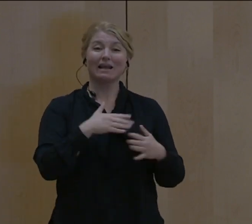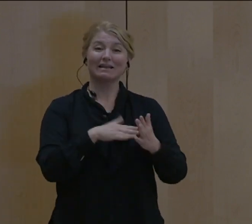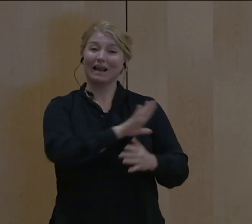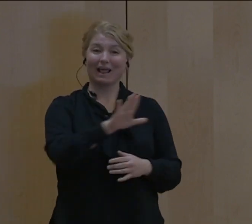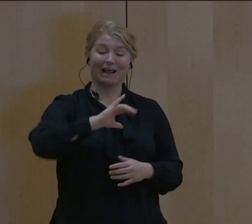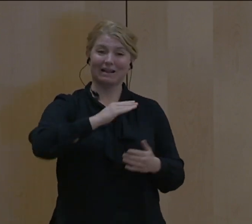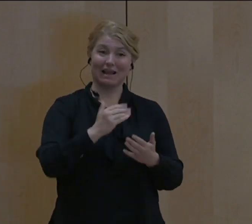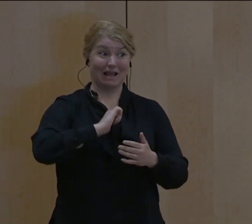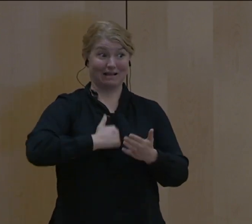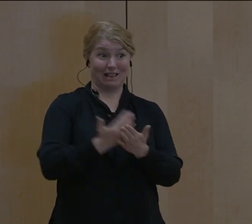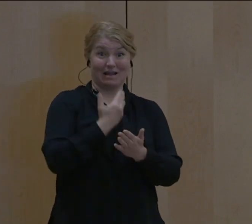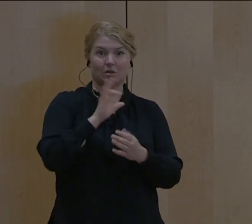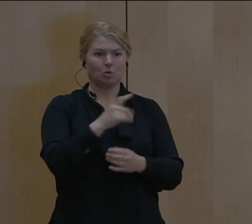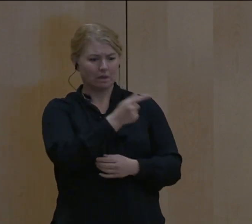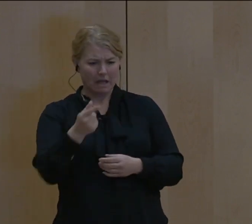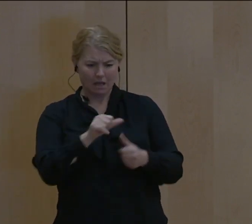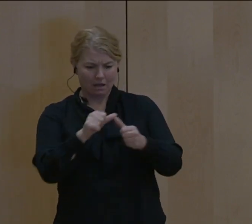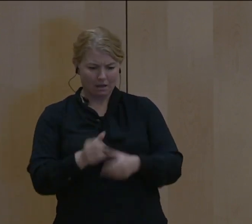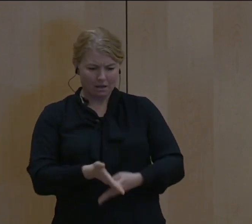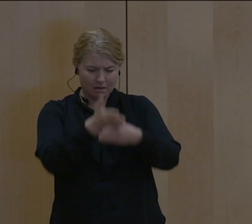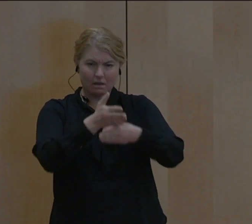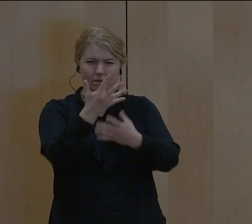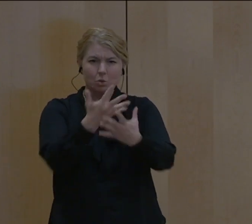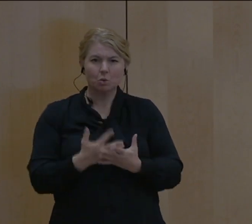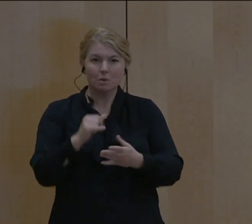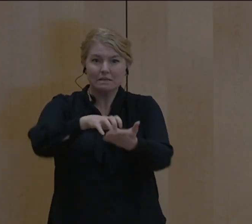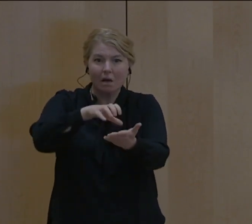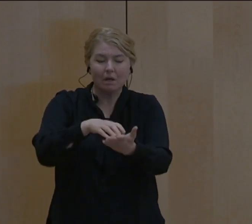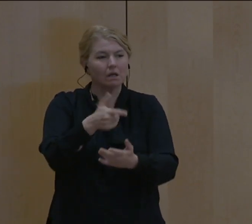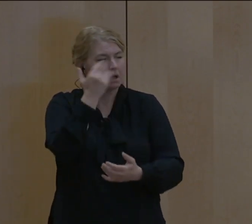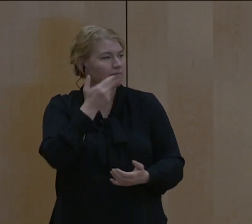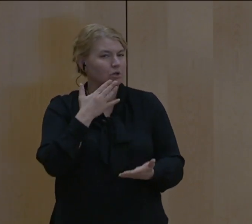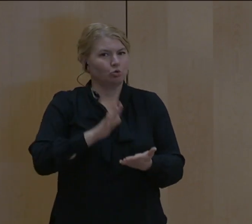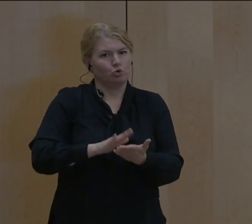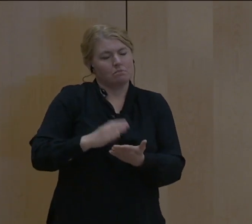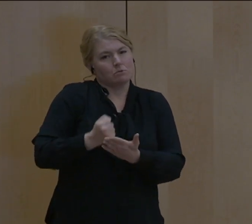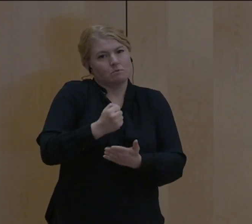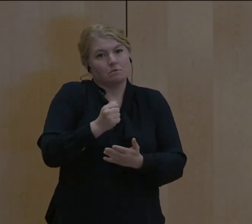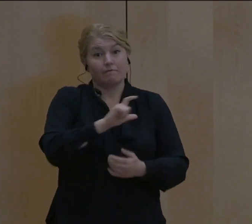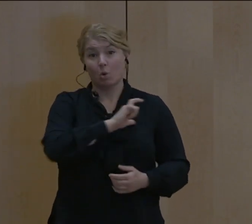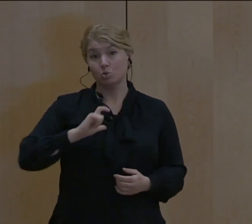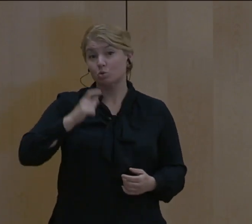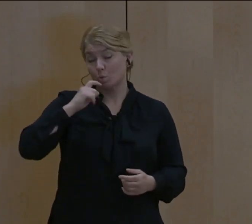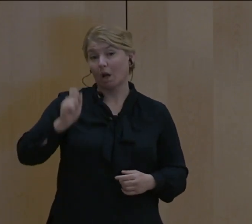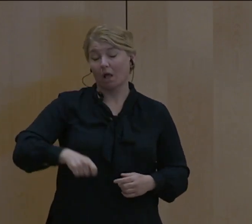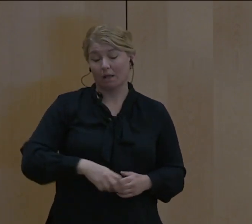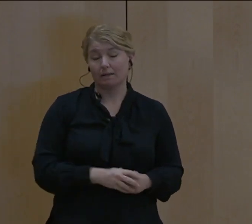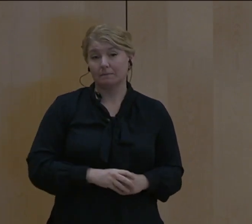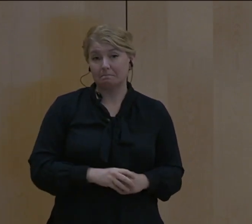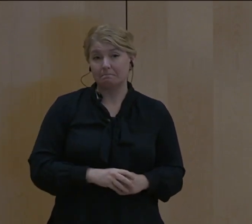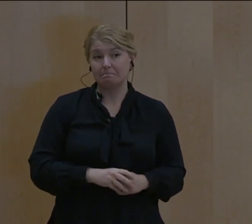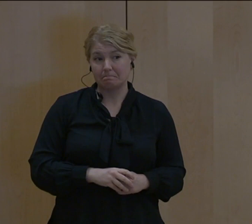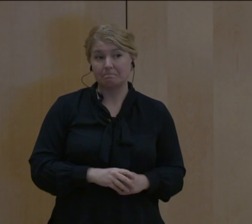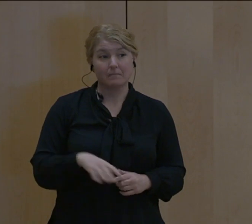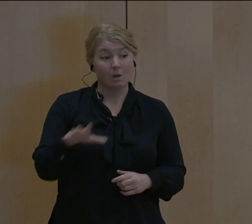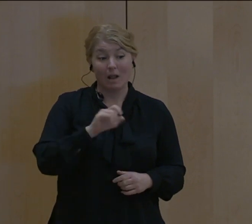to use very, very much. And all our citizens, all those who defend our country have done a